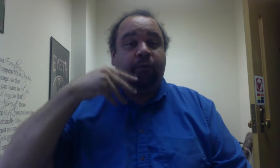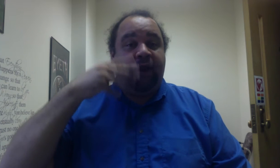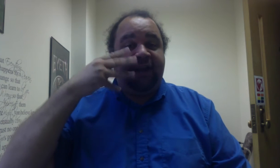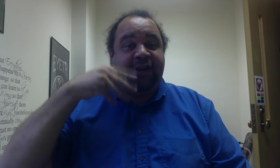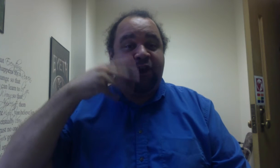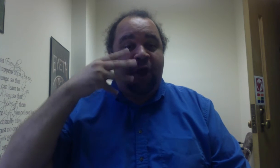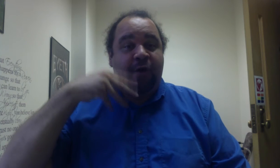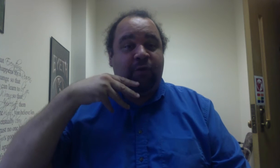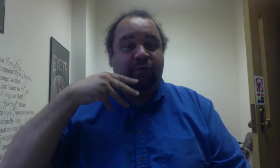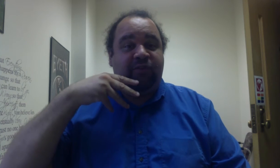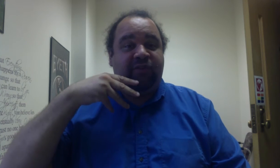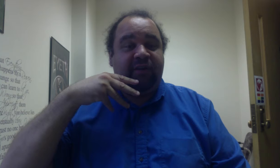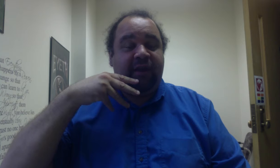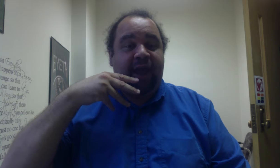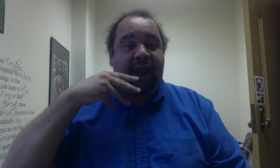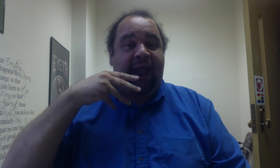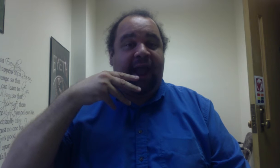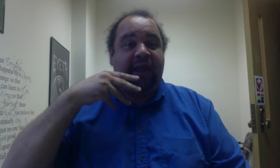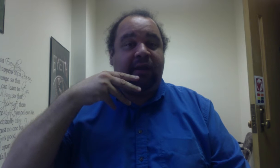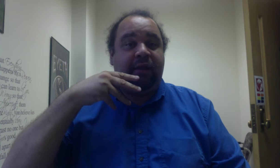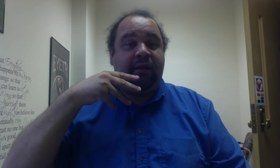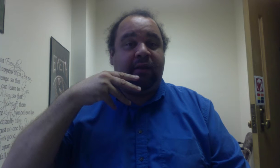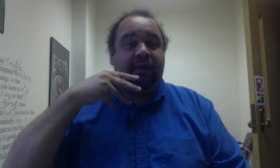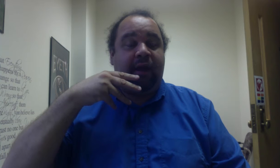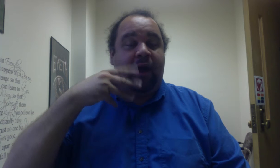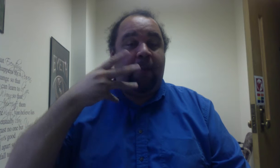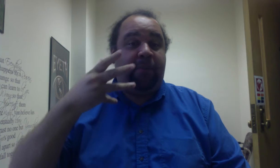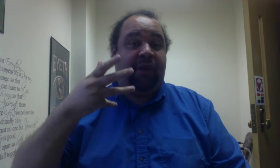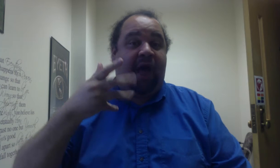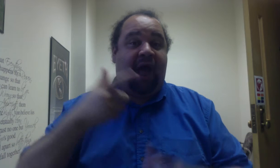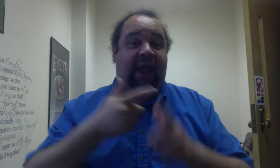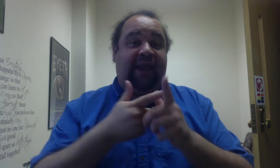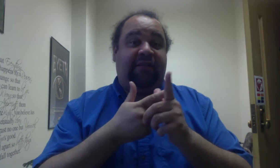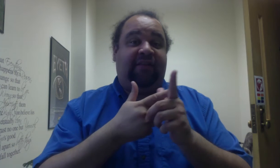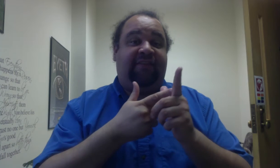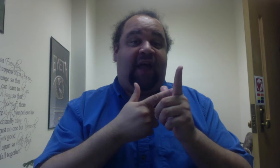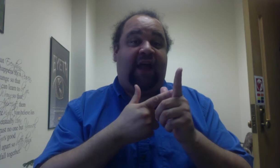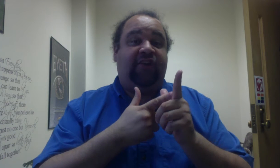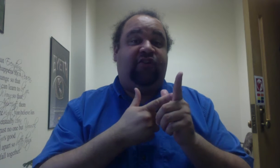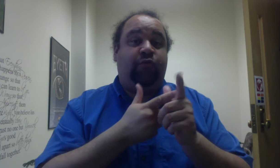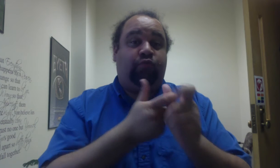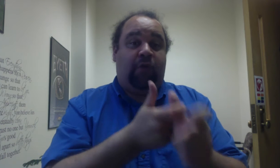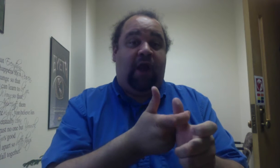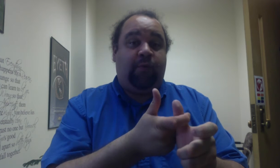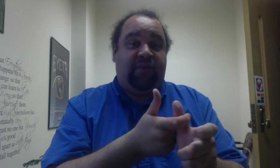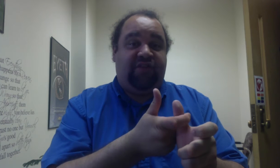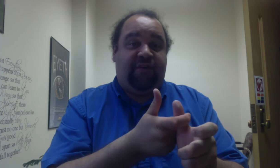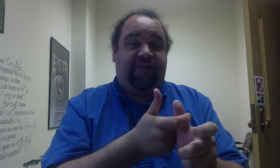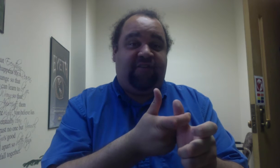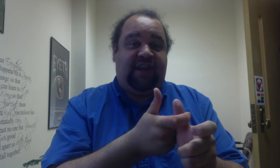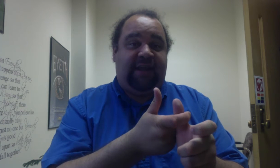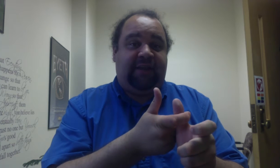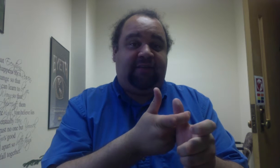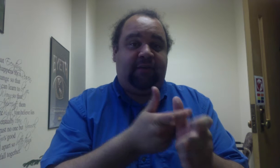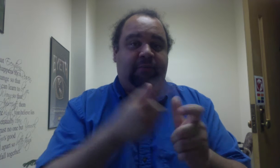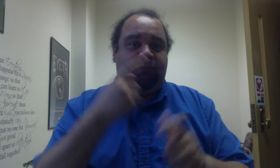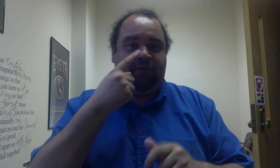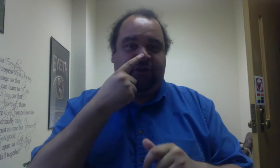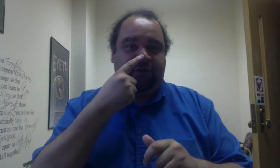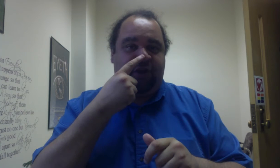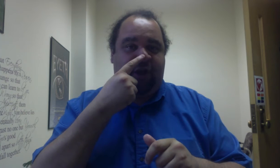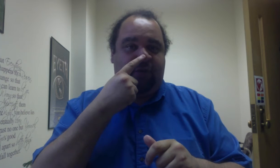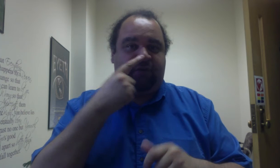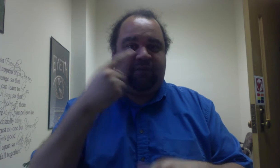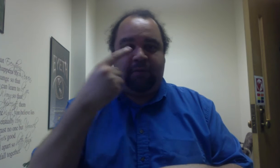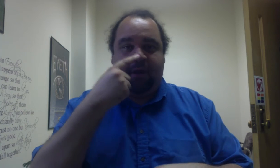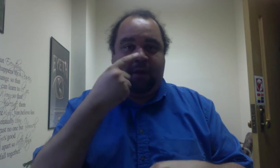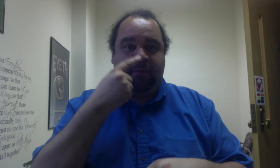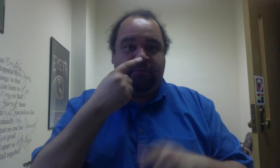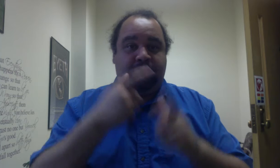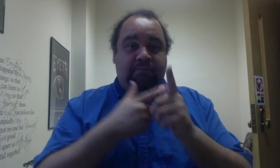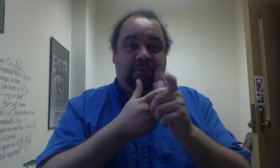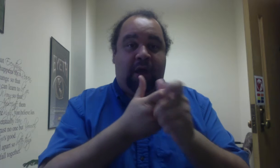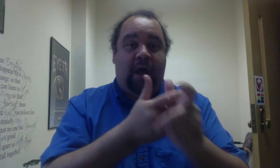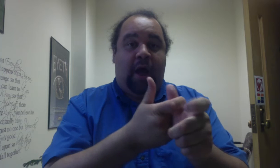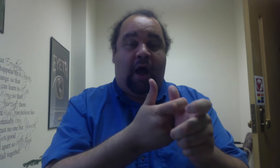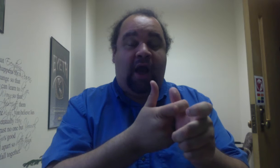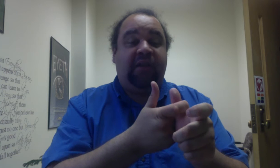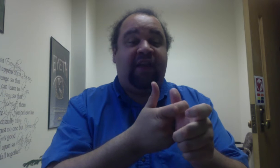runny nose and apply the sign to run with your feet to your nose. Unless